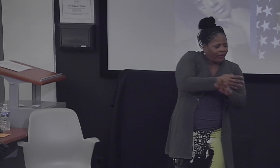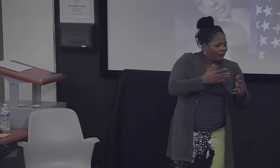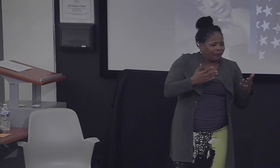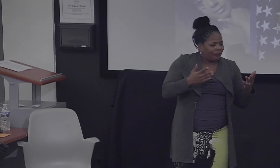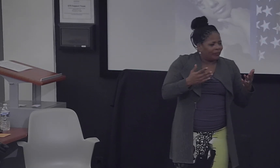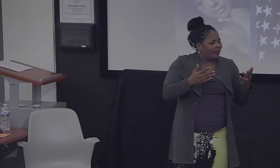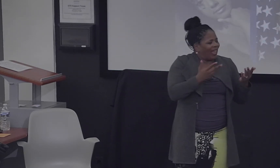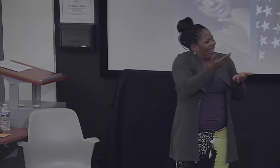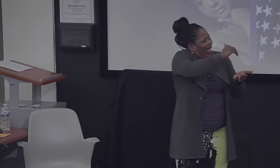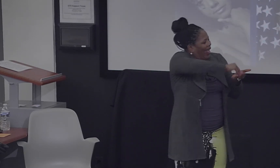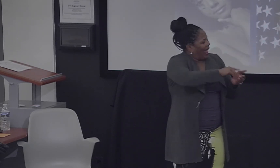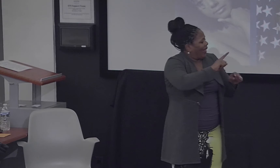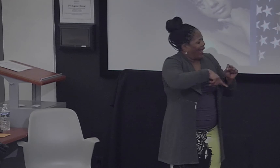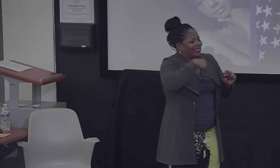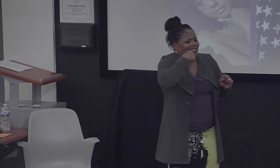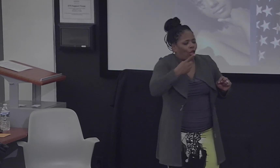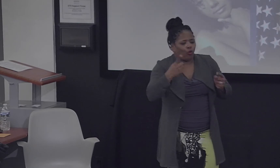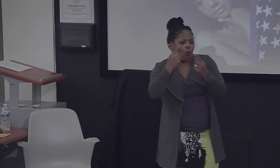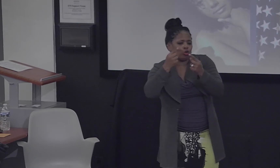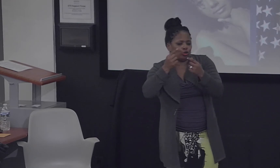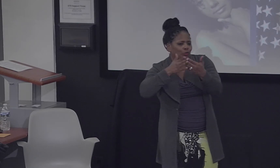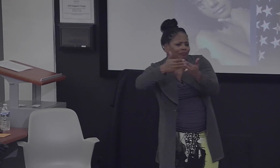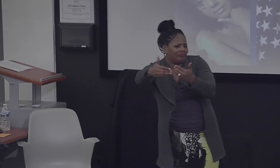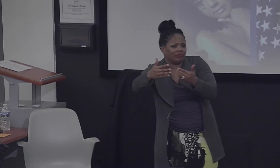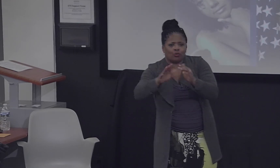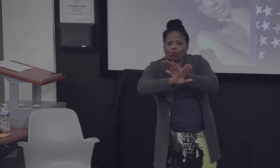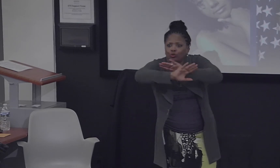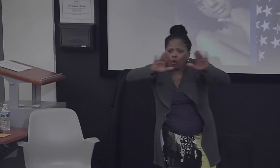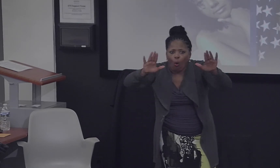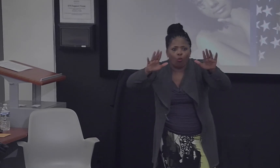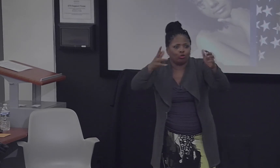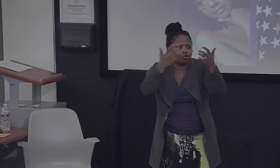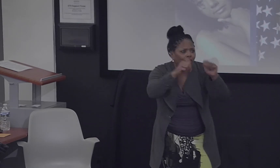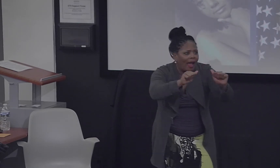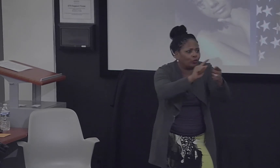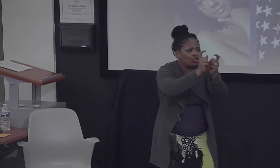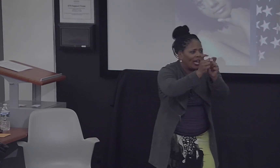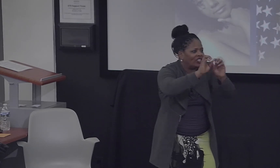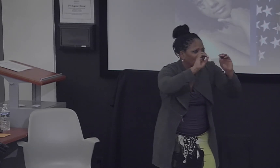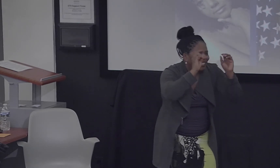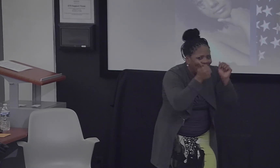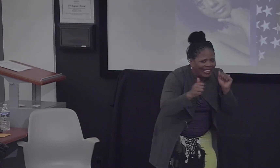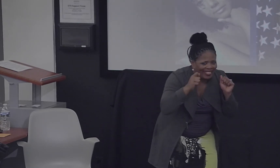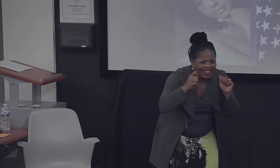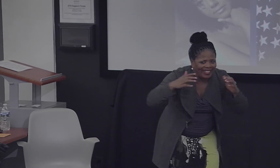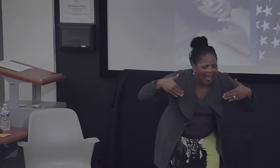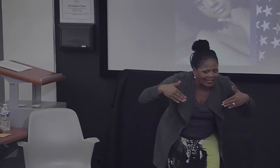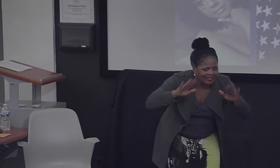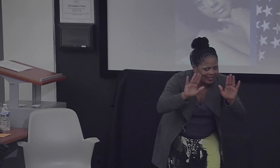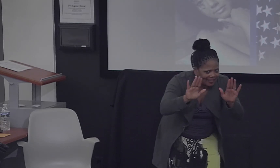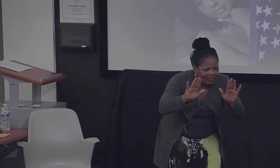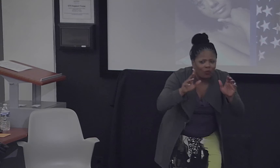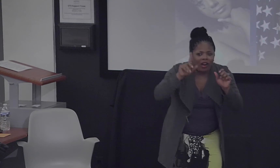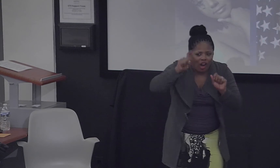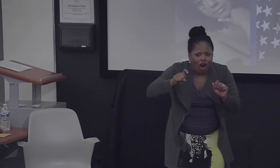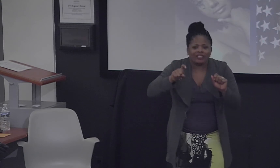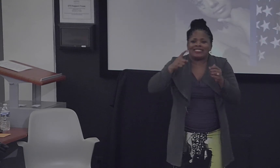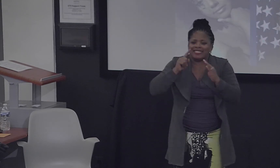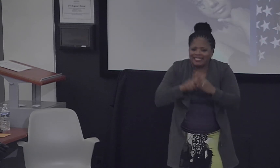a lot of this understanding and really looking at what's going on. So right at this point, we don't have a let's do this or let's not.